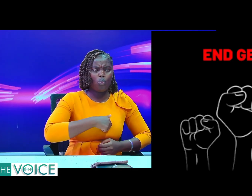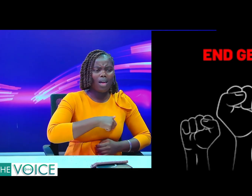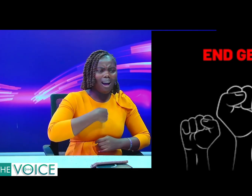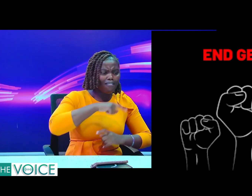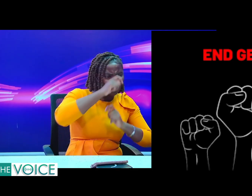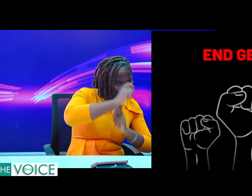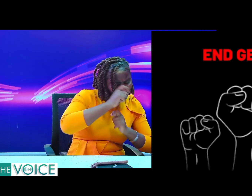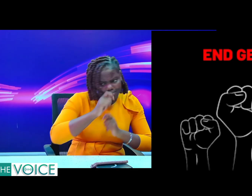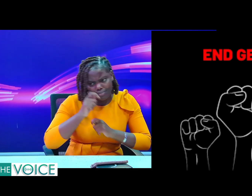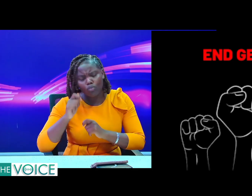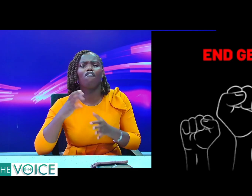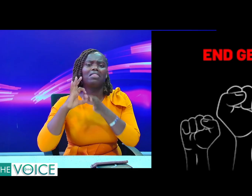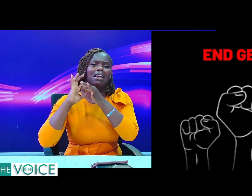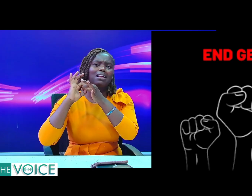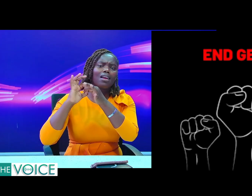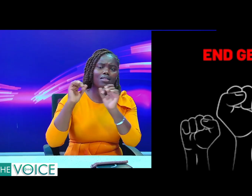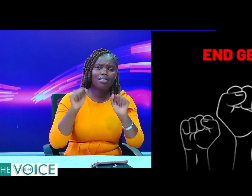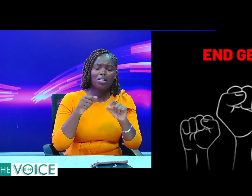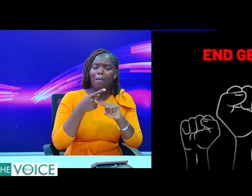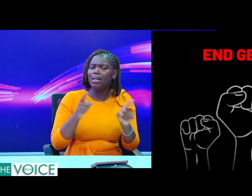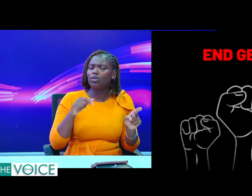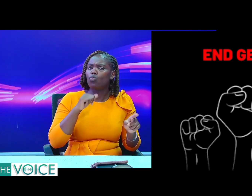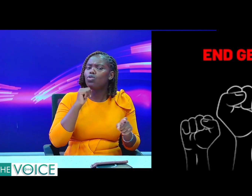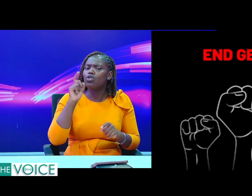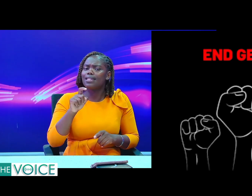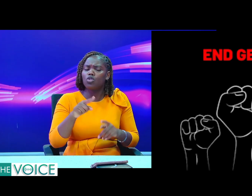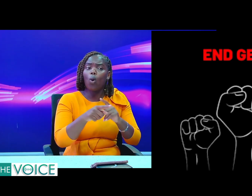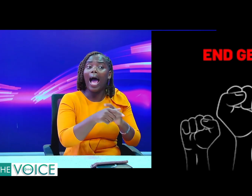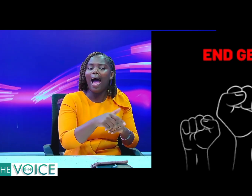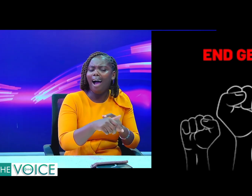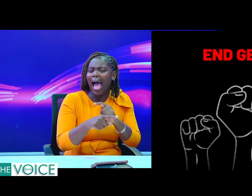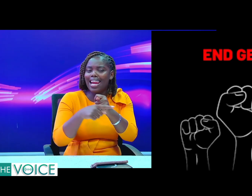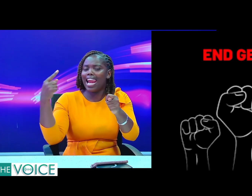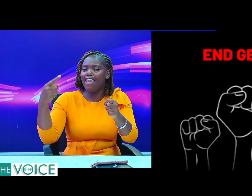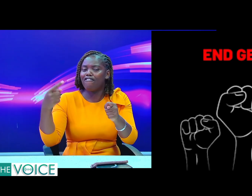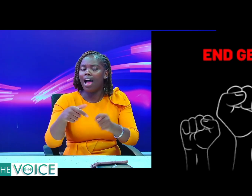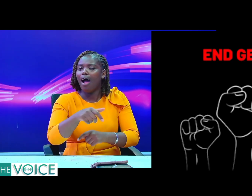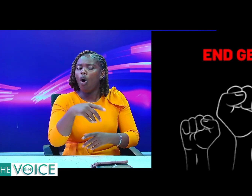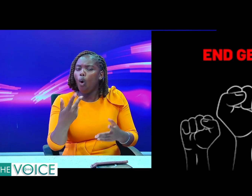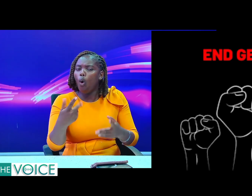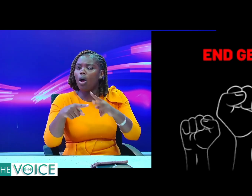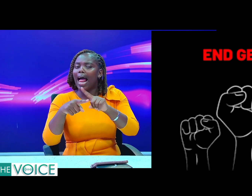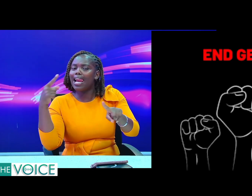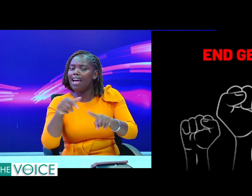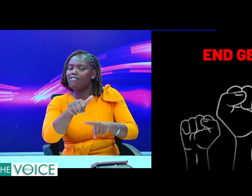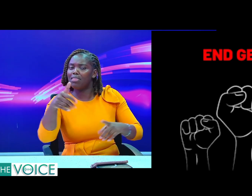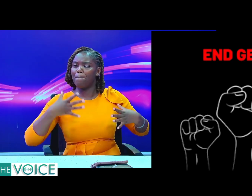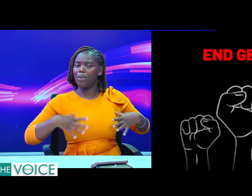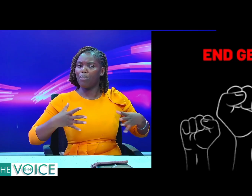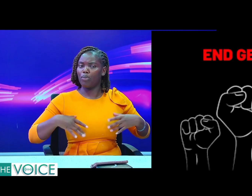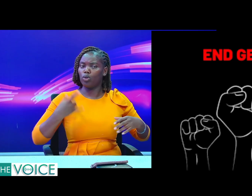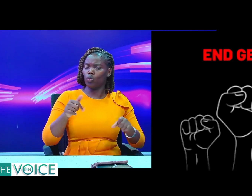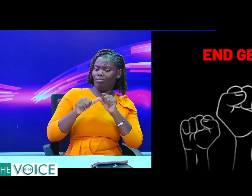that culture should stop, and we should embrace cultures that show respect and dignity to, other people.